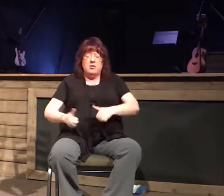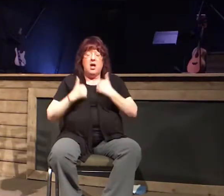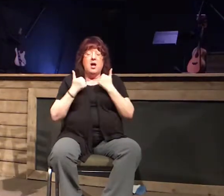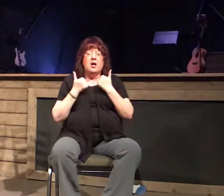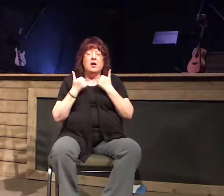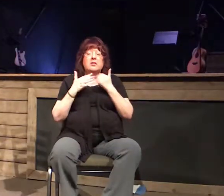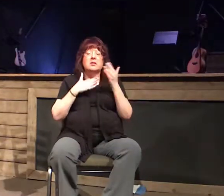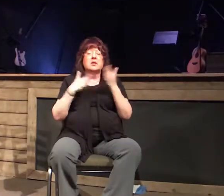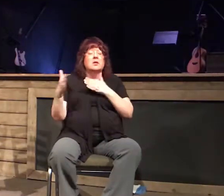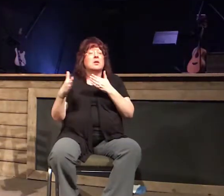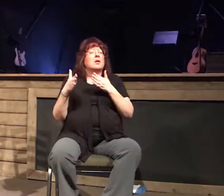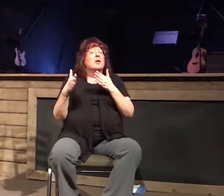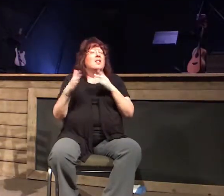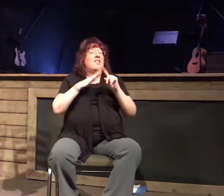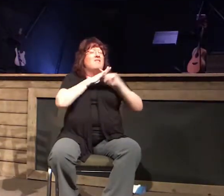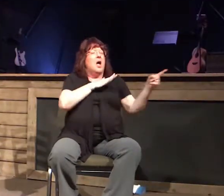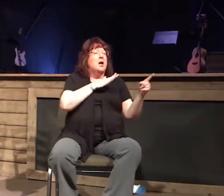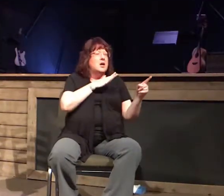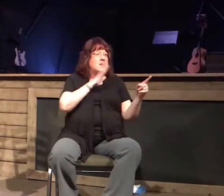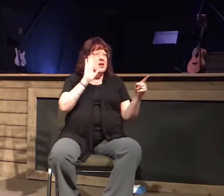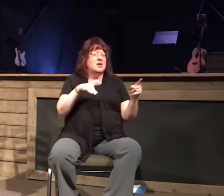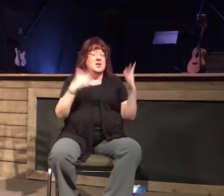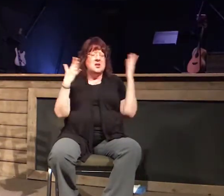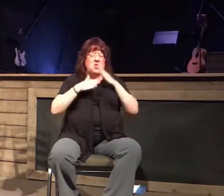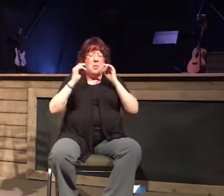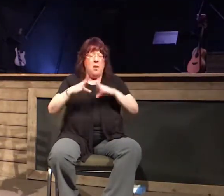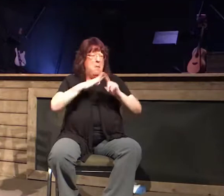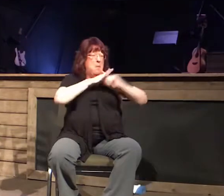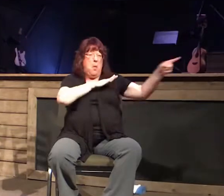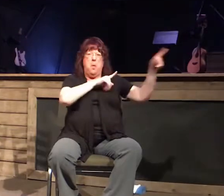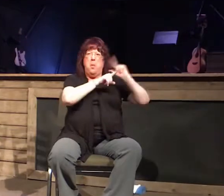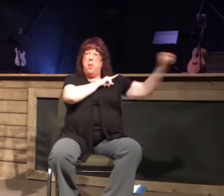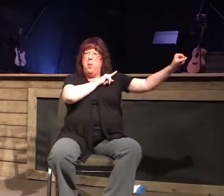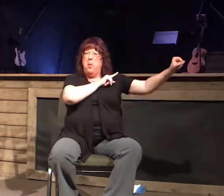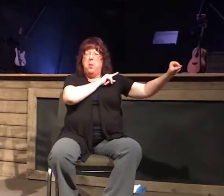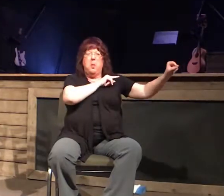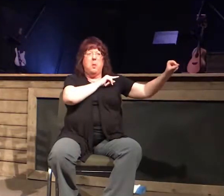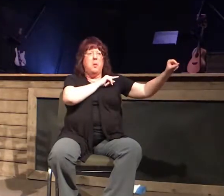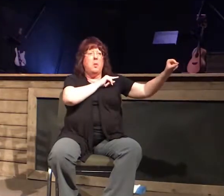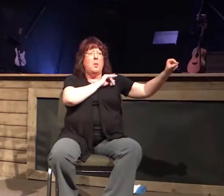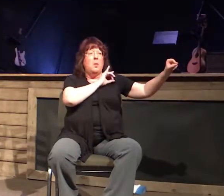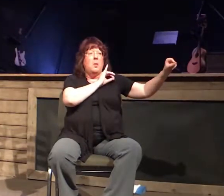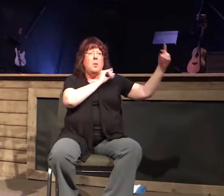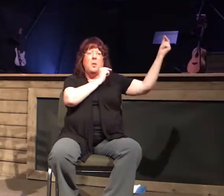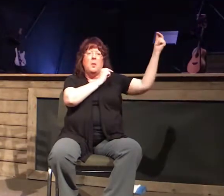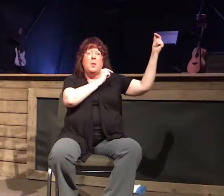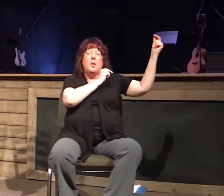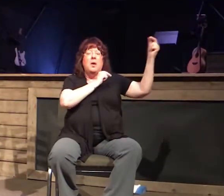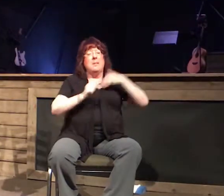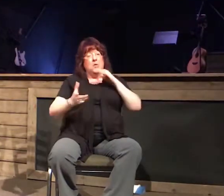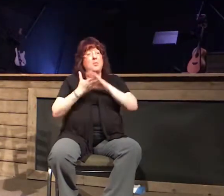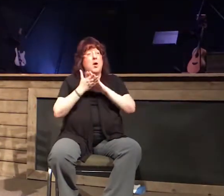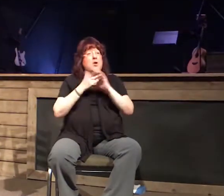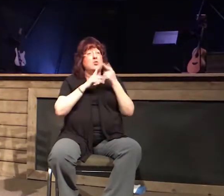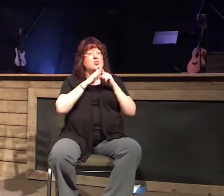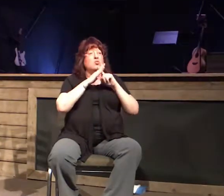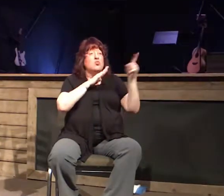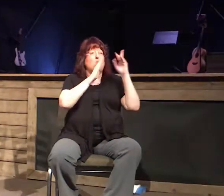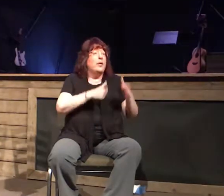lives. Or the whole flight, you know, the trouble comes, phew, they're gone, they're just runners. And maybe you were married to a